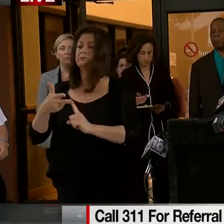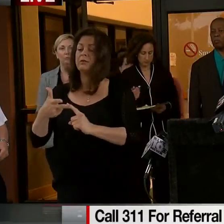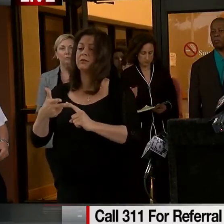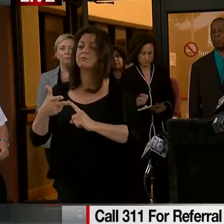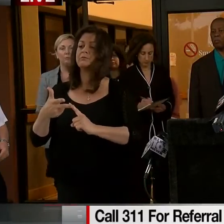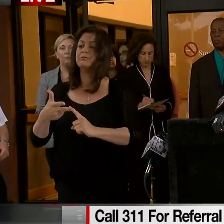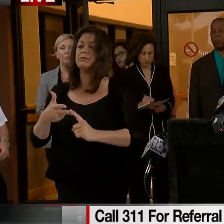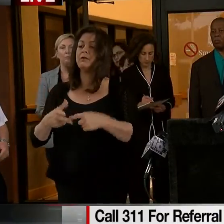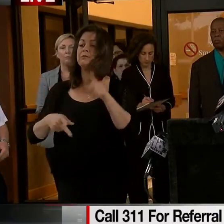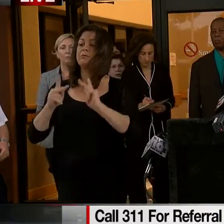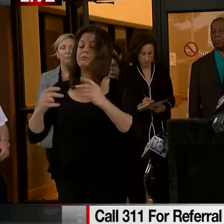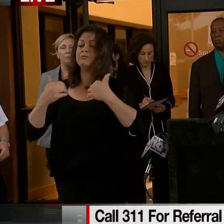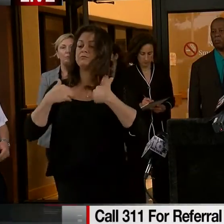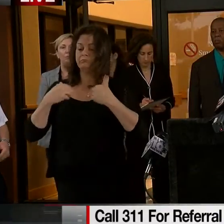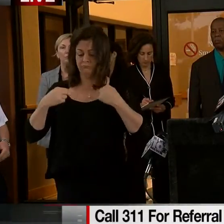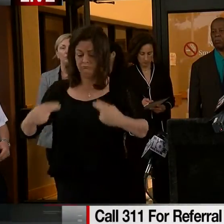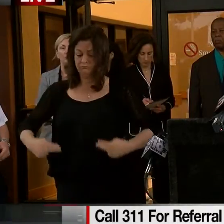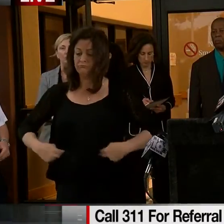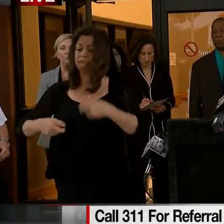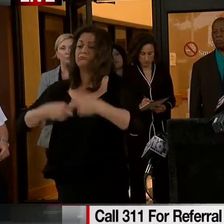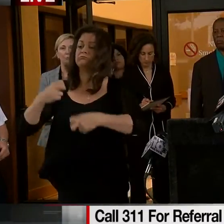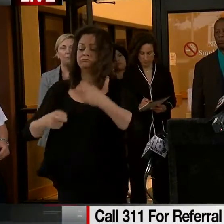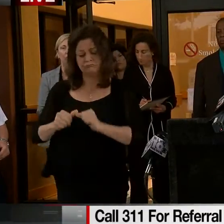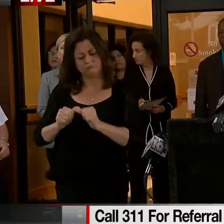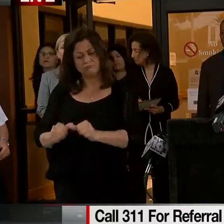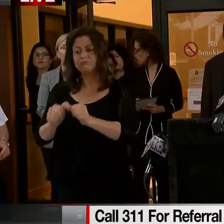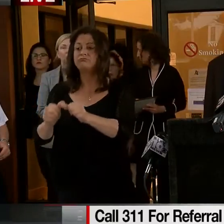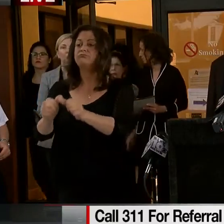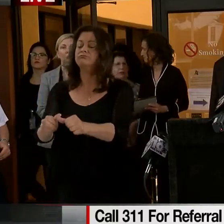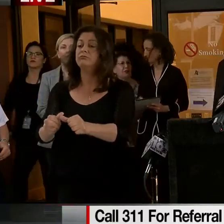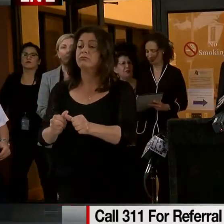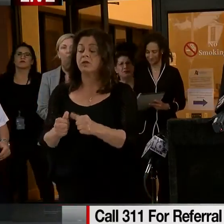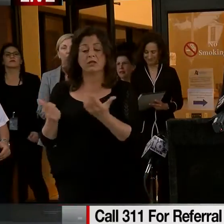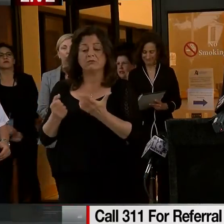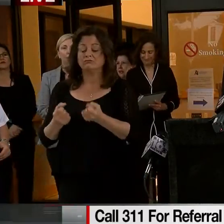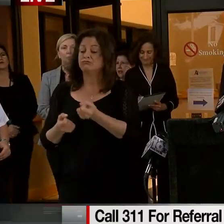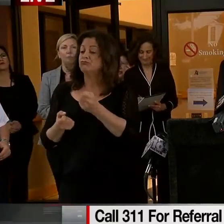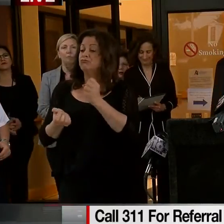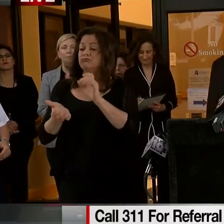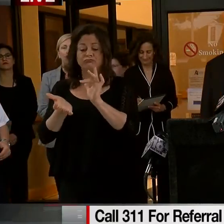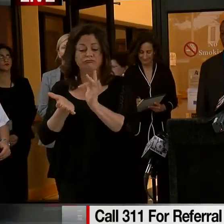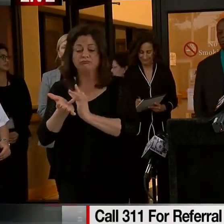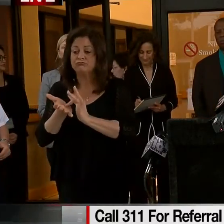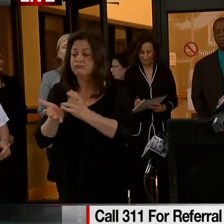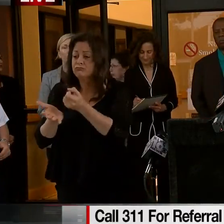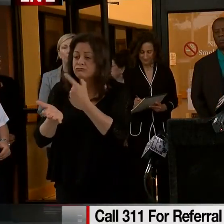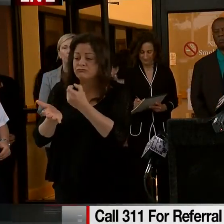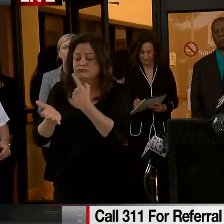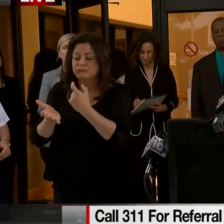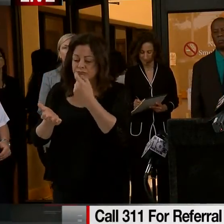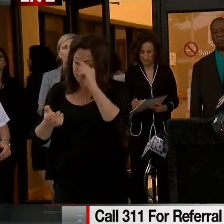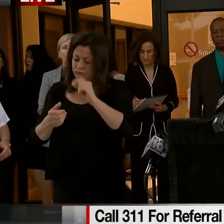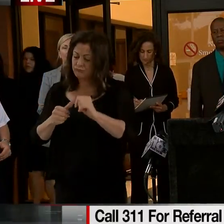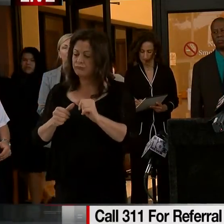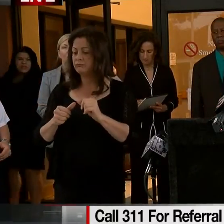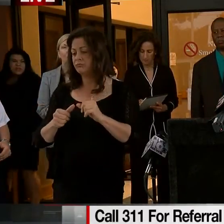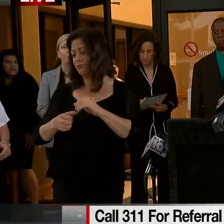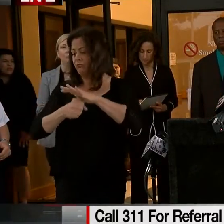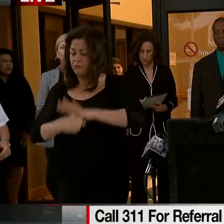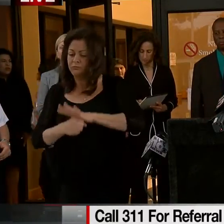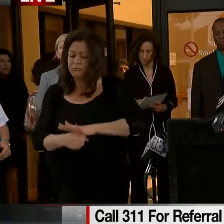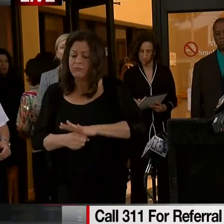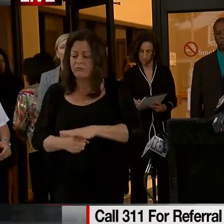immunocompromised conditions, such as receiving immunosuppressive medications, solid organ transplants, hemodialysis,